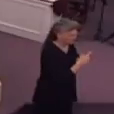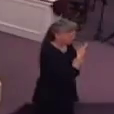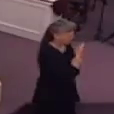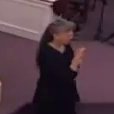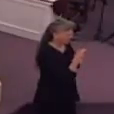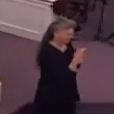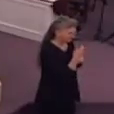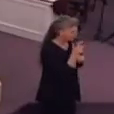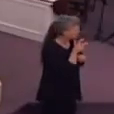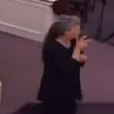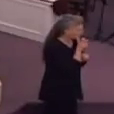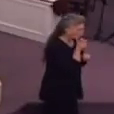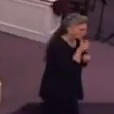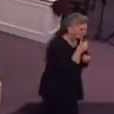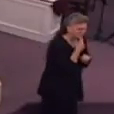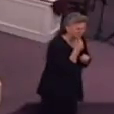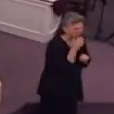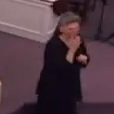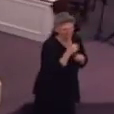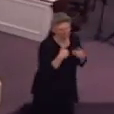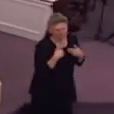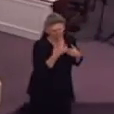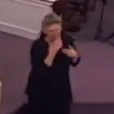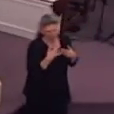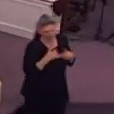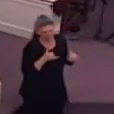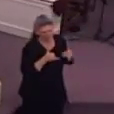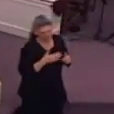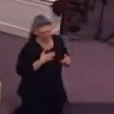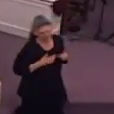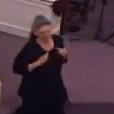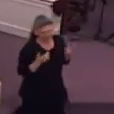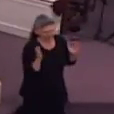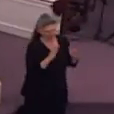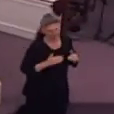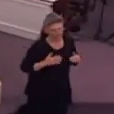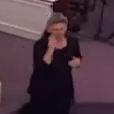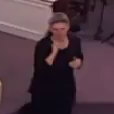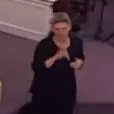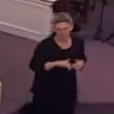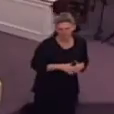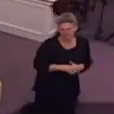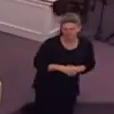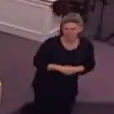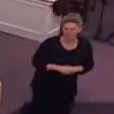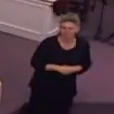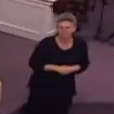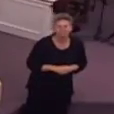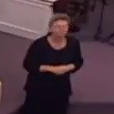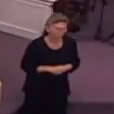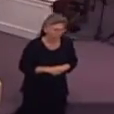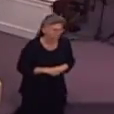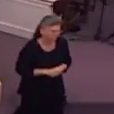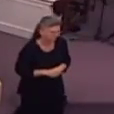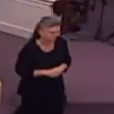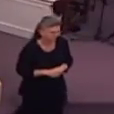because he had overheard Frances saying, I've never had a birthday party in my life. And so